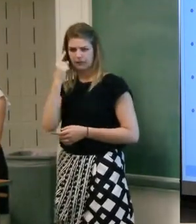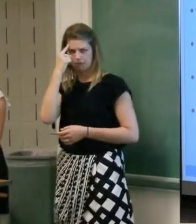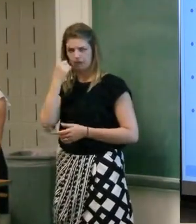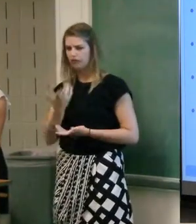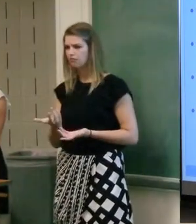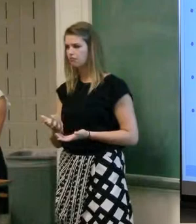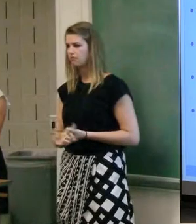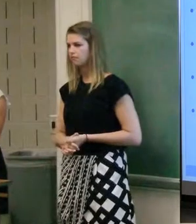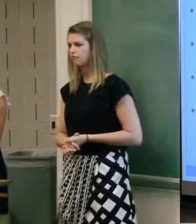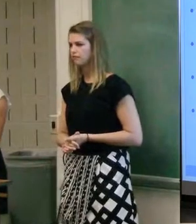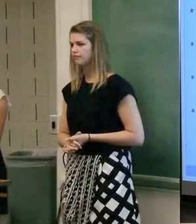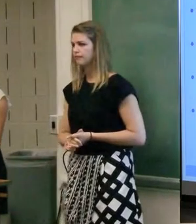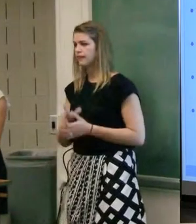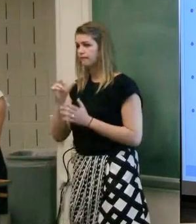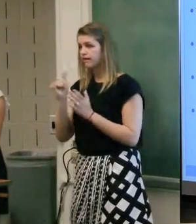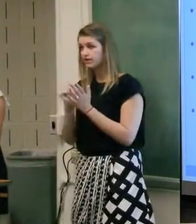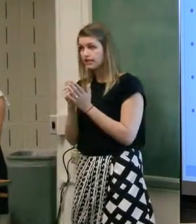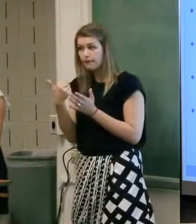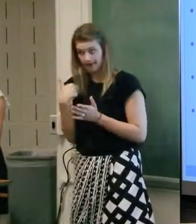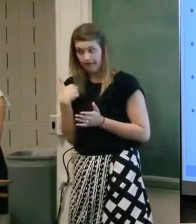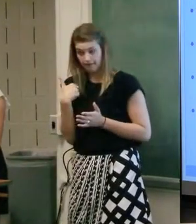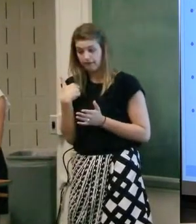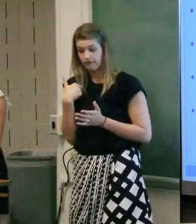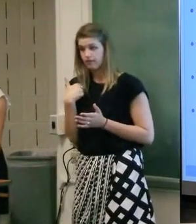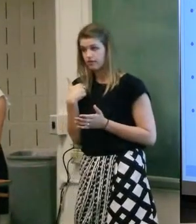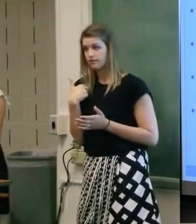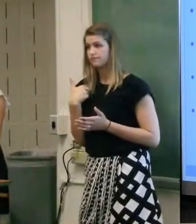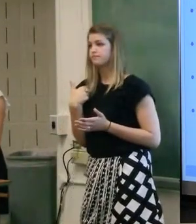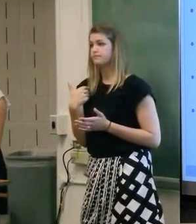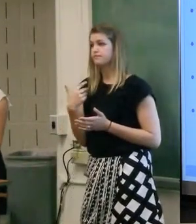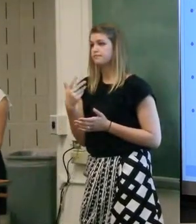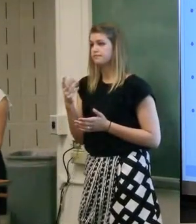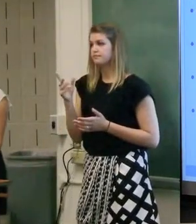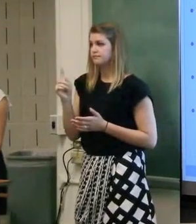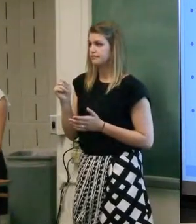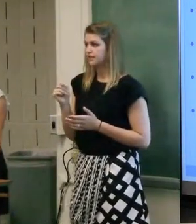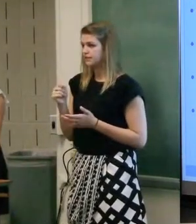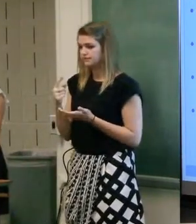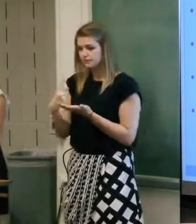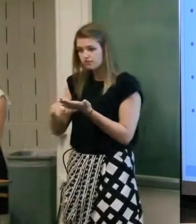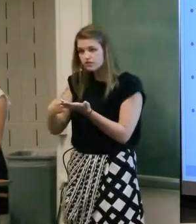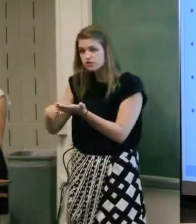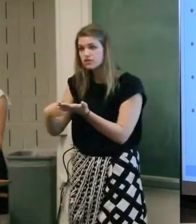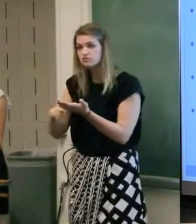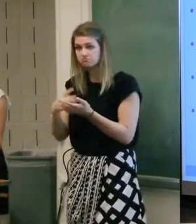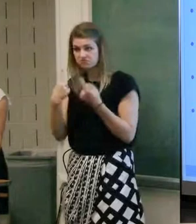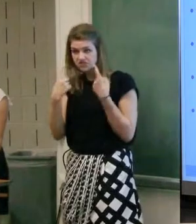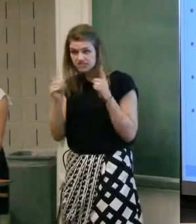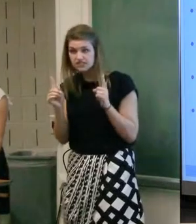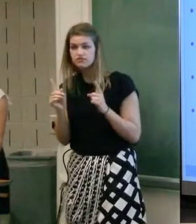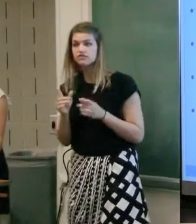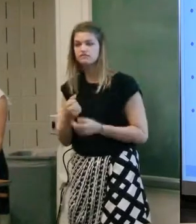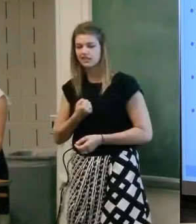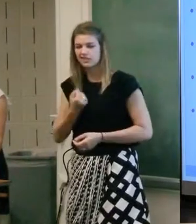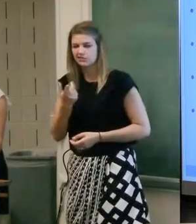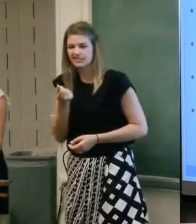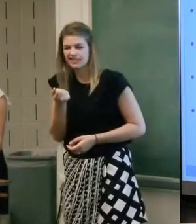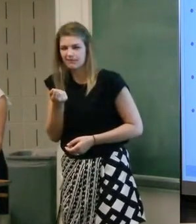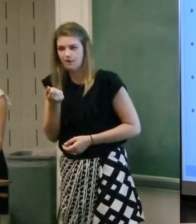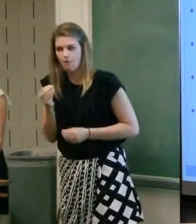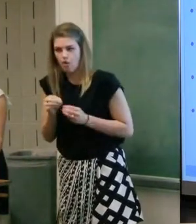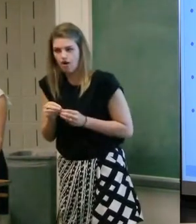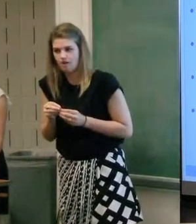She recorded me interpreting it, and we both went over it, and she said I did good. Just need to express myself a little bit